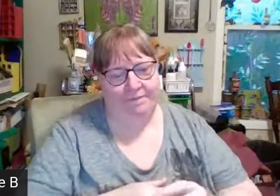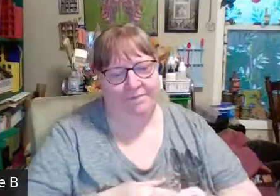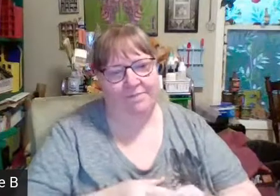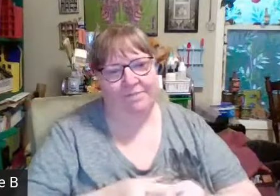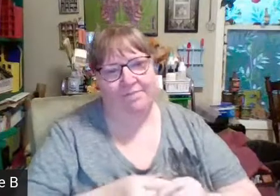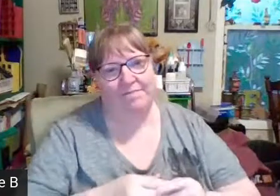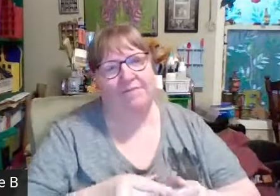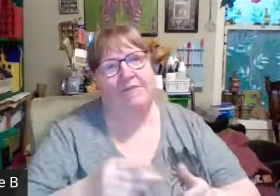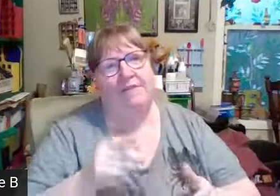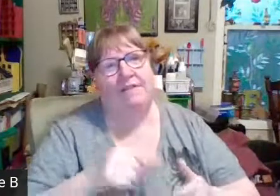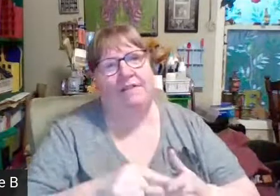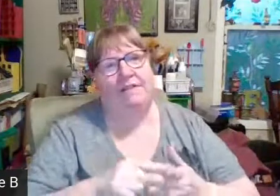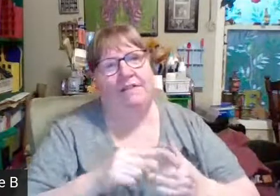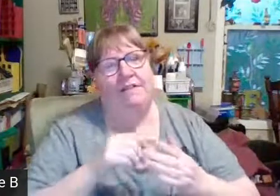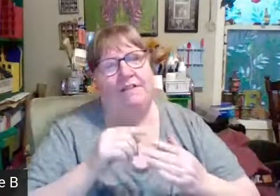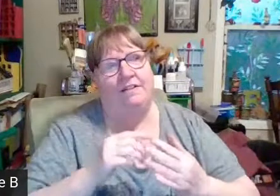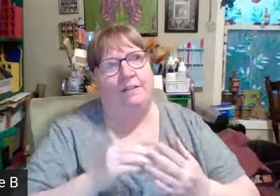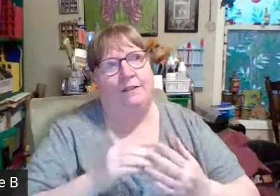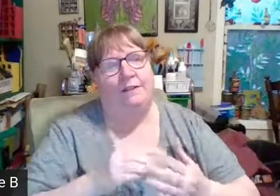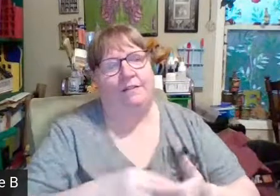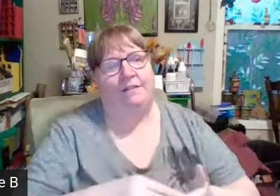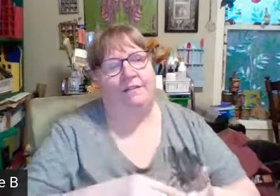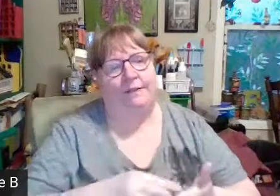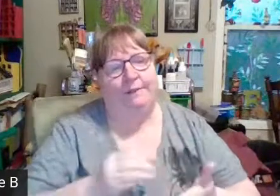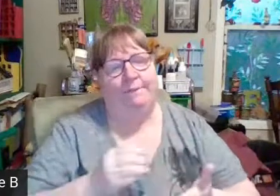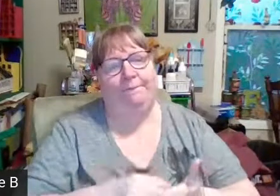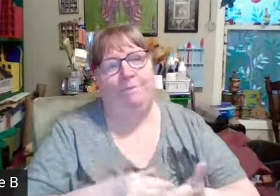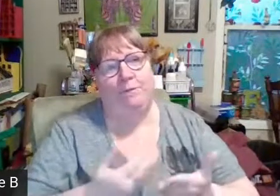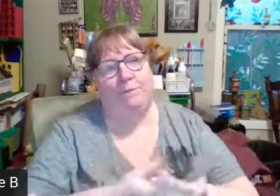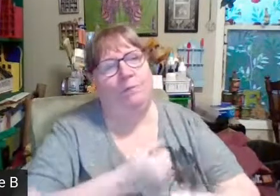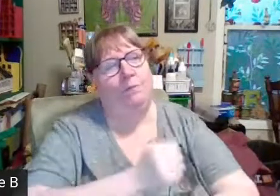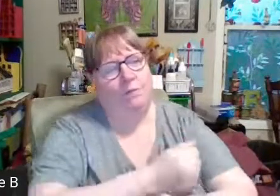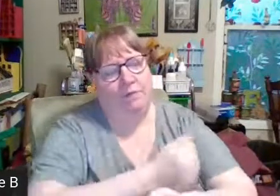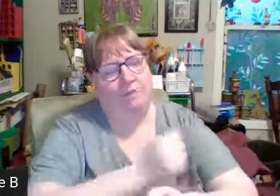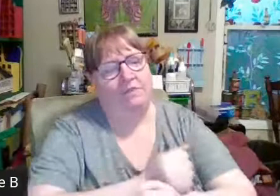it gets done when I get enough to sit down and do it for, you know, a couple hours or whatever.